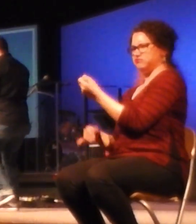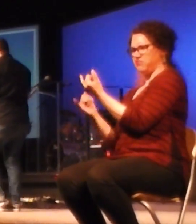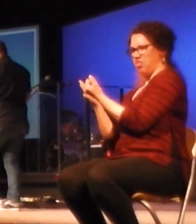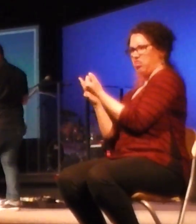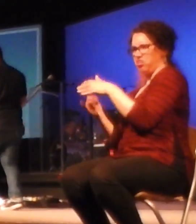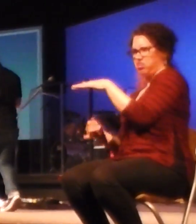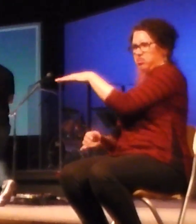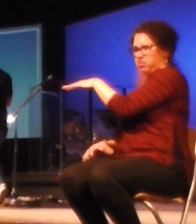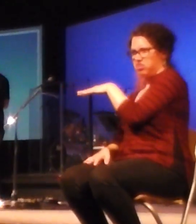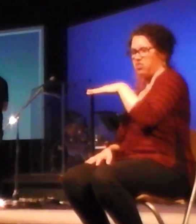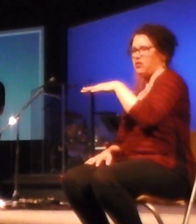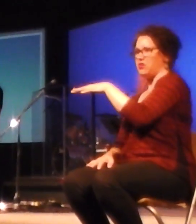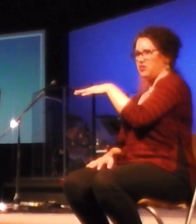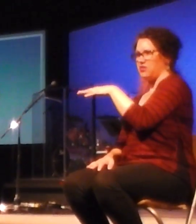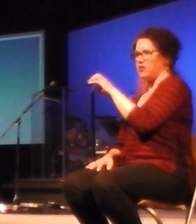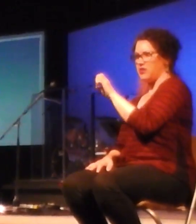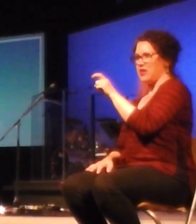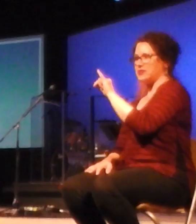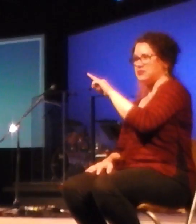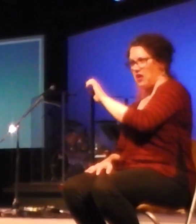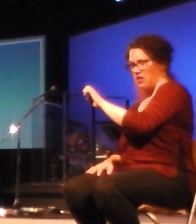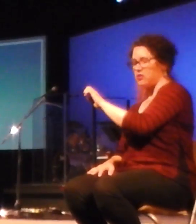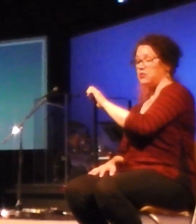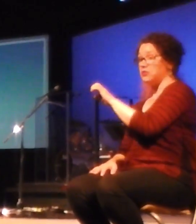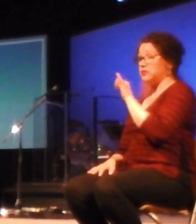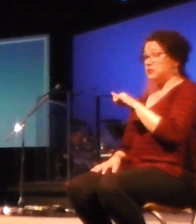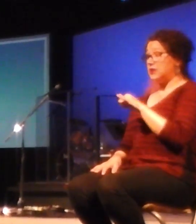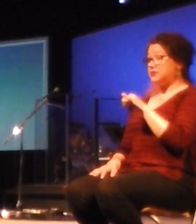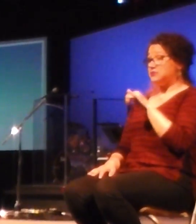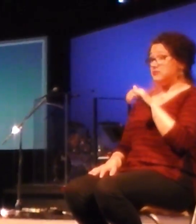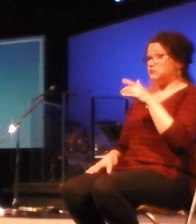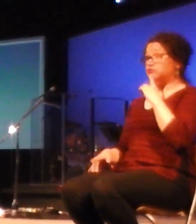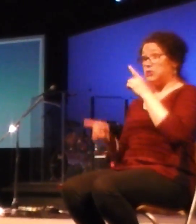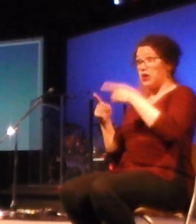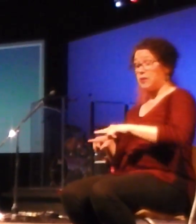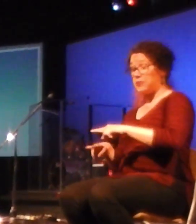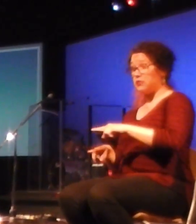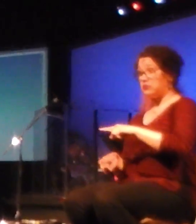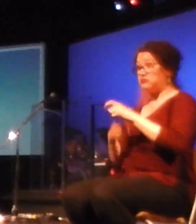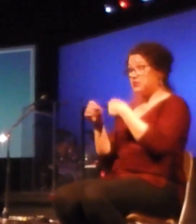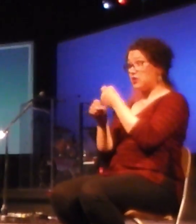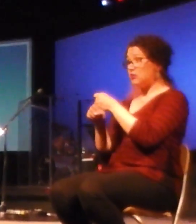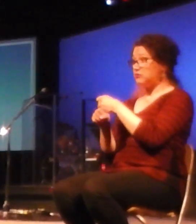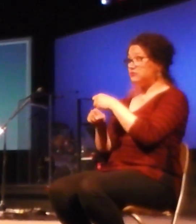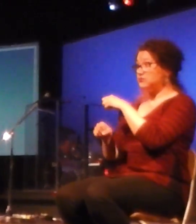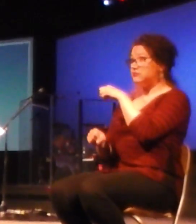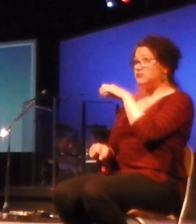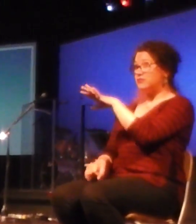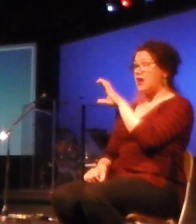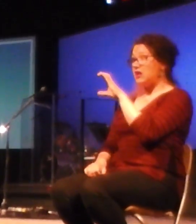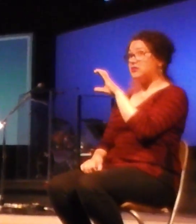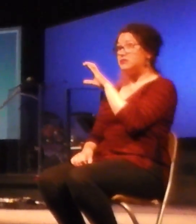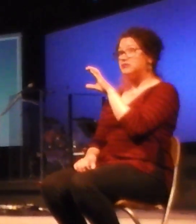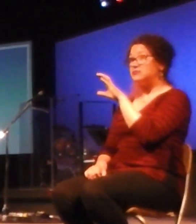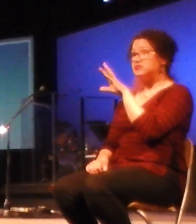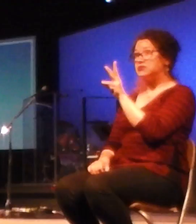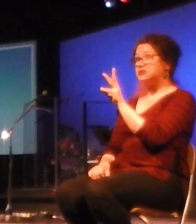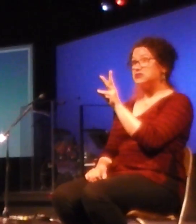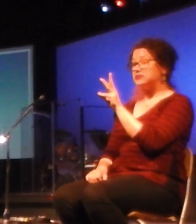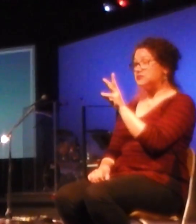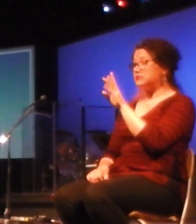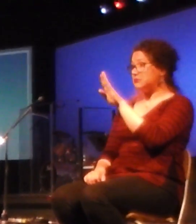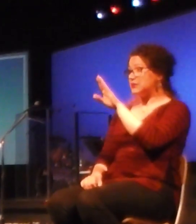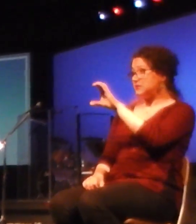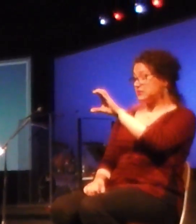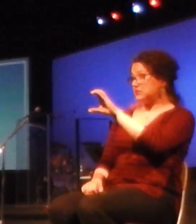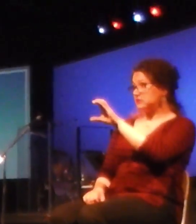586 BC, this is an actual historical event, 586 BC, the Israelites are basically under the Assyrian Empire,